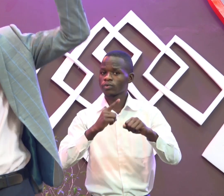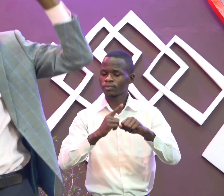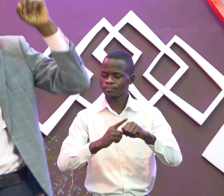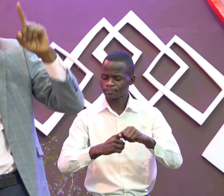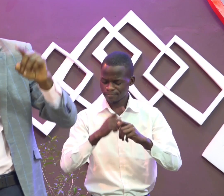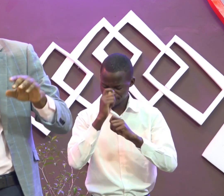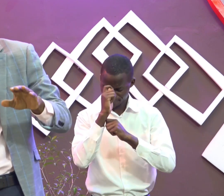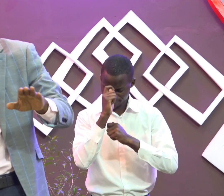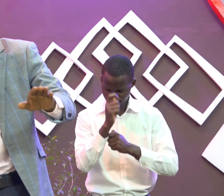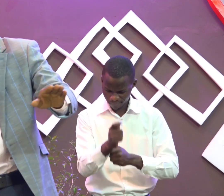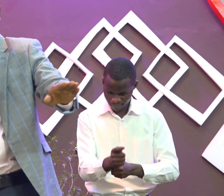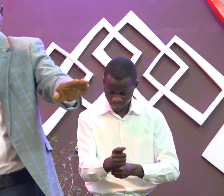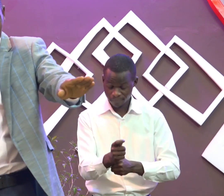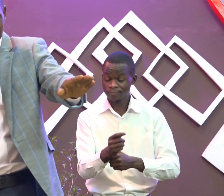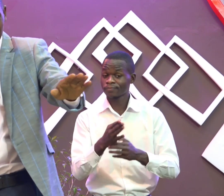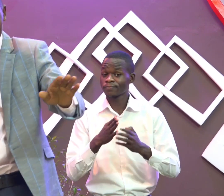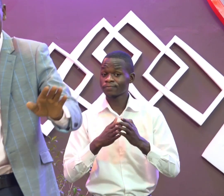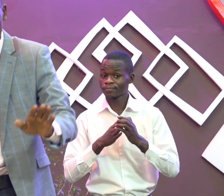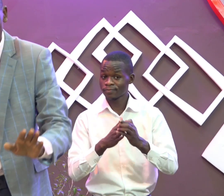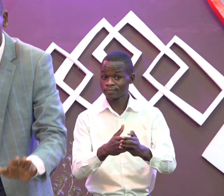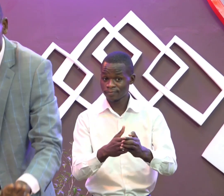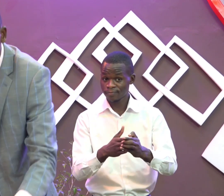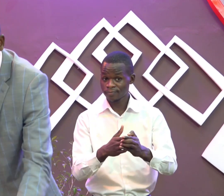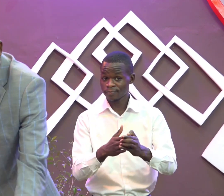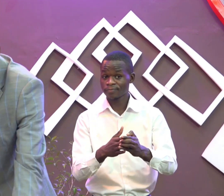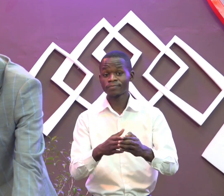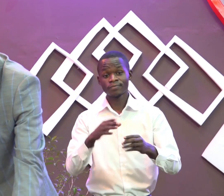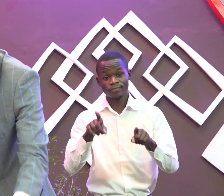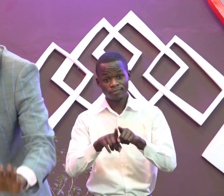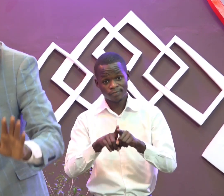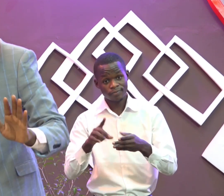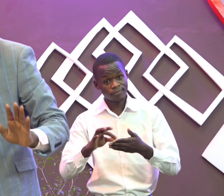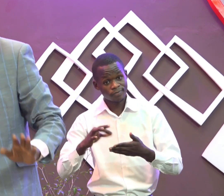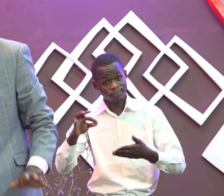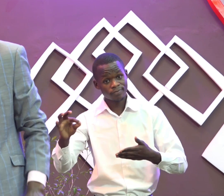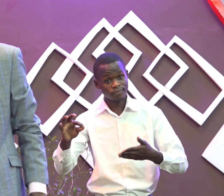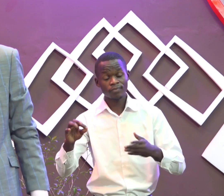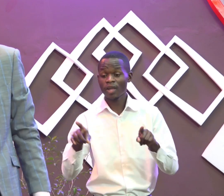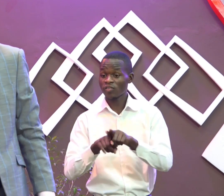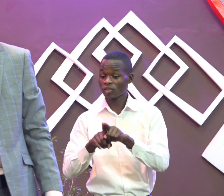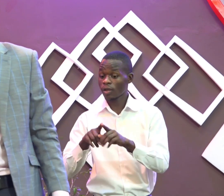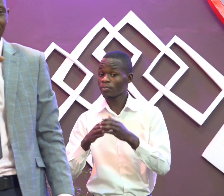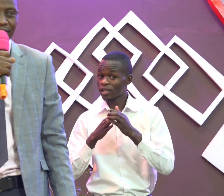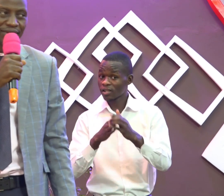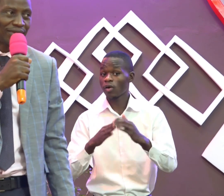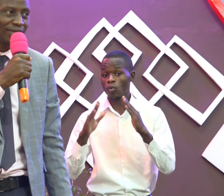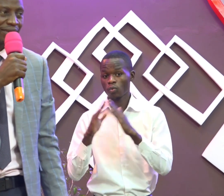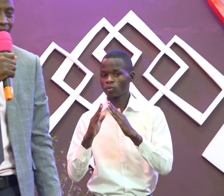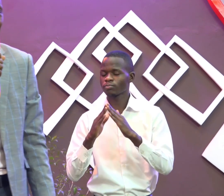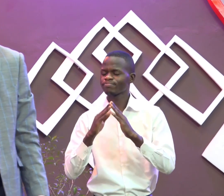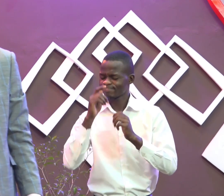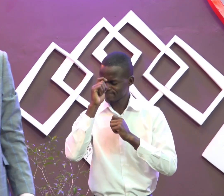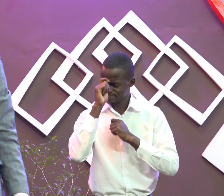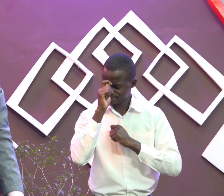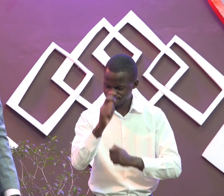by'omwoyo abatutwala ku mirimu n'abatutwala awaka. Let's obey our spiritual leaders in